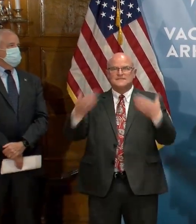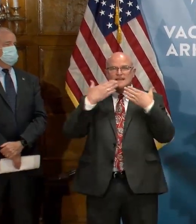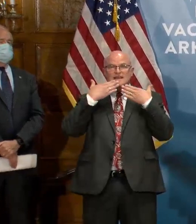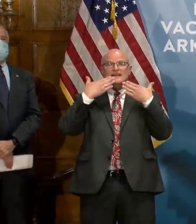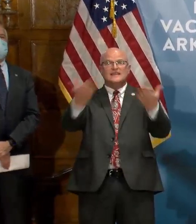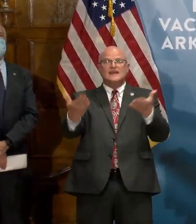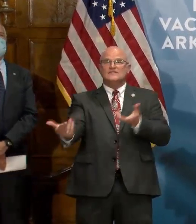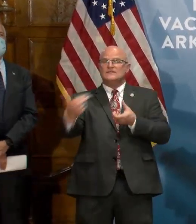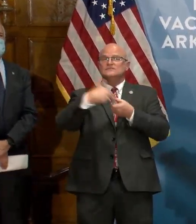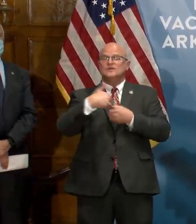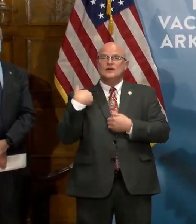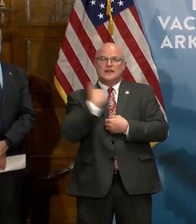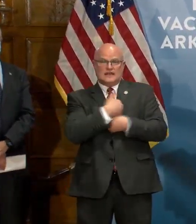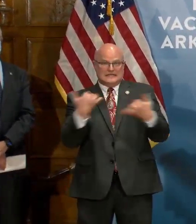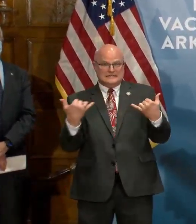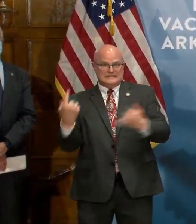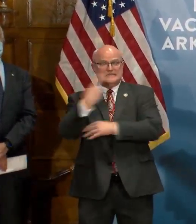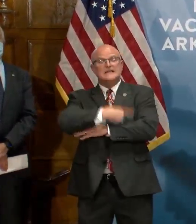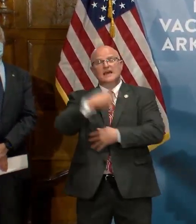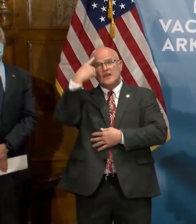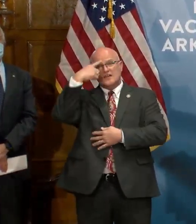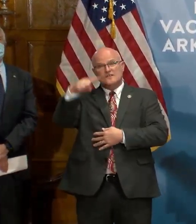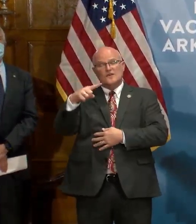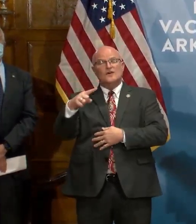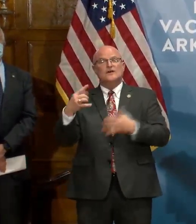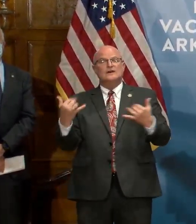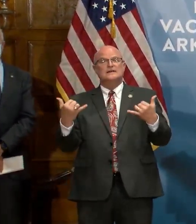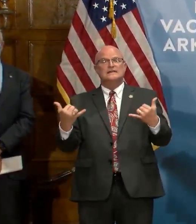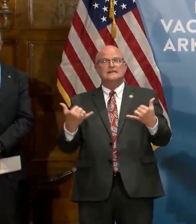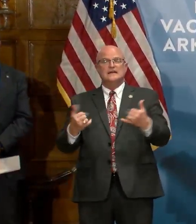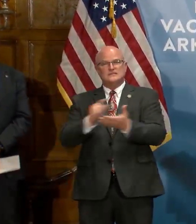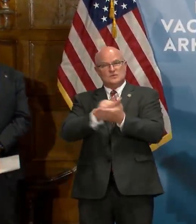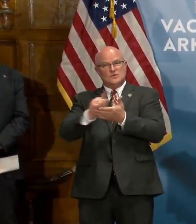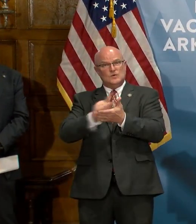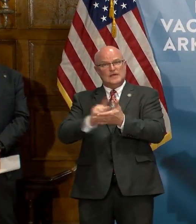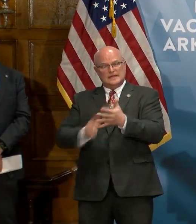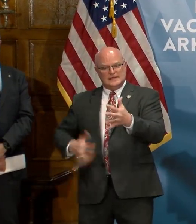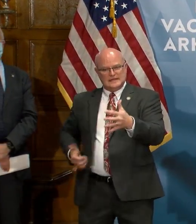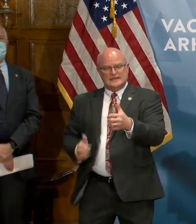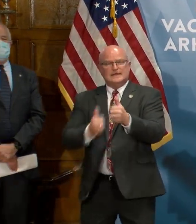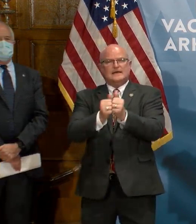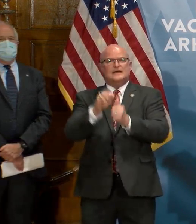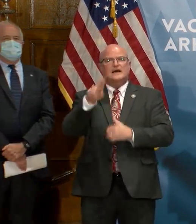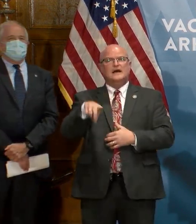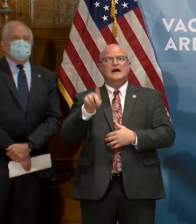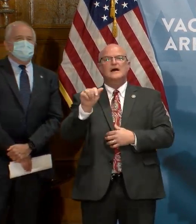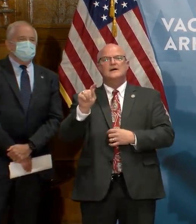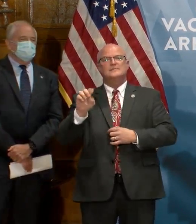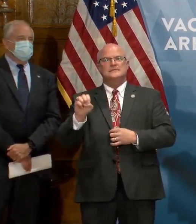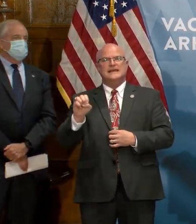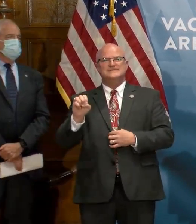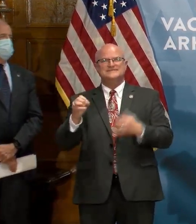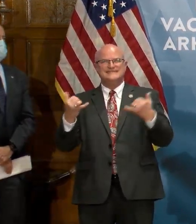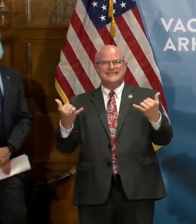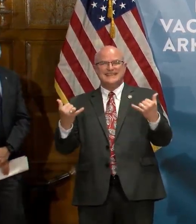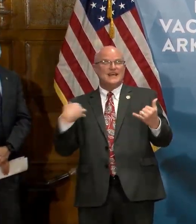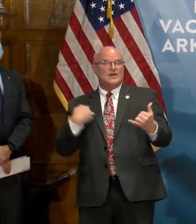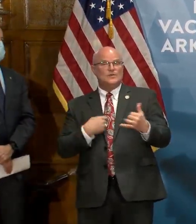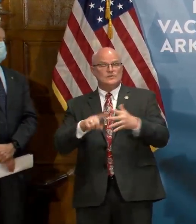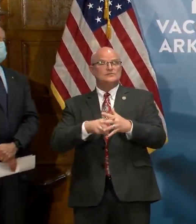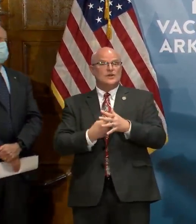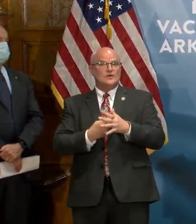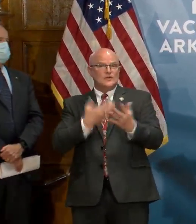Thank you for joining me today for today's weekly update. And we're going to start off with